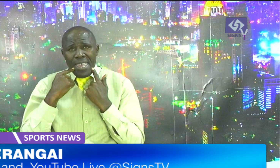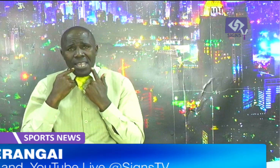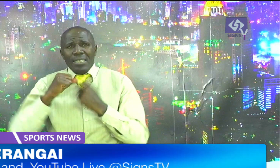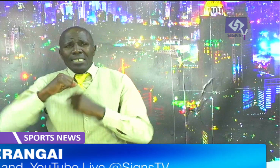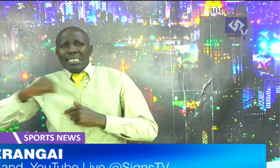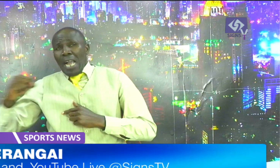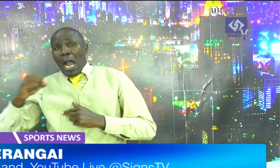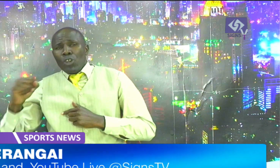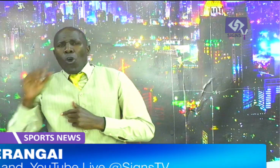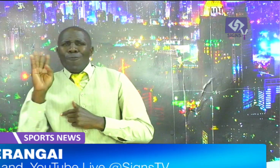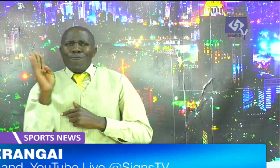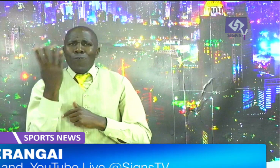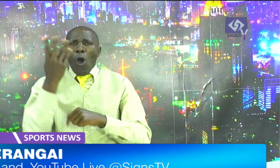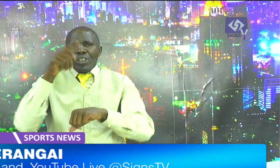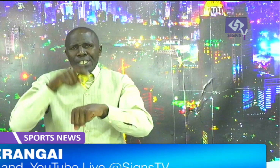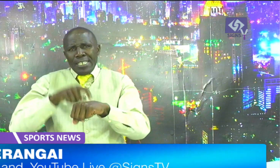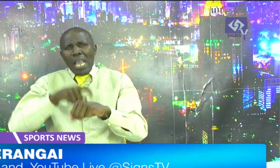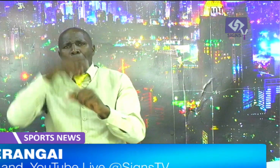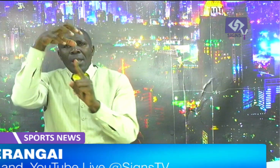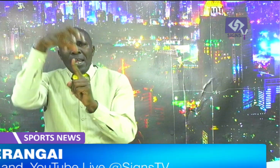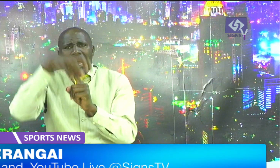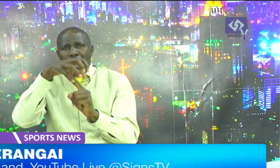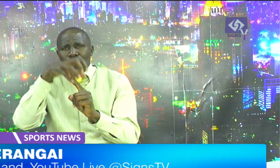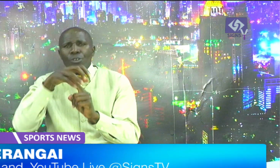Crystal Palace side.